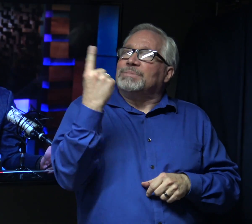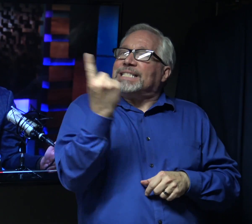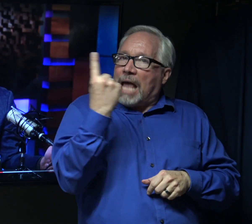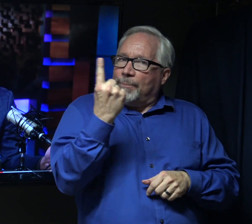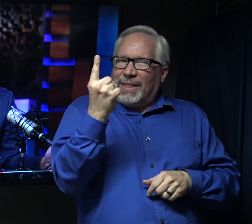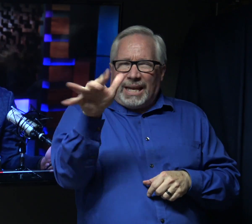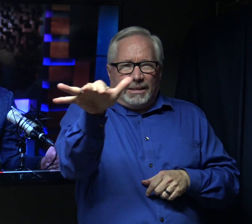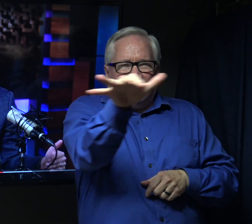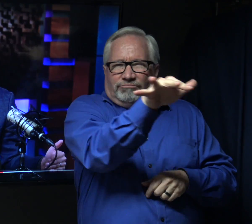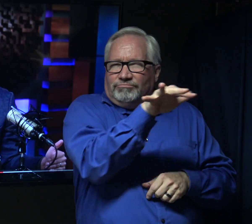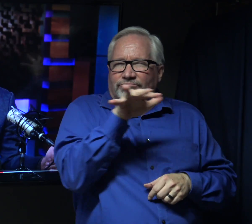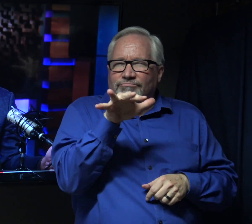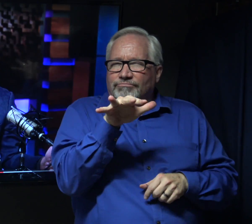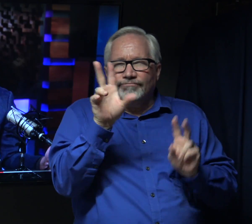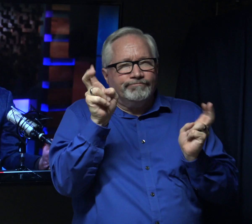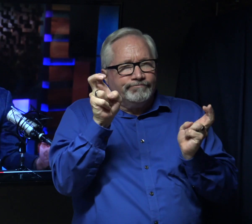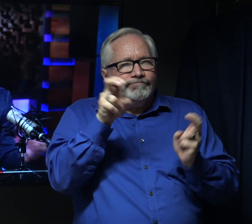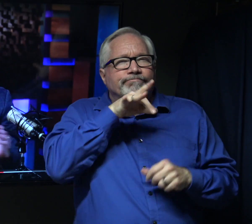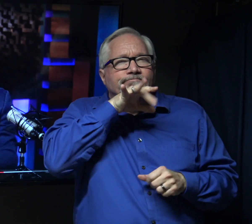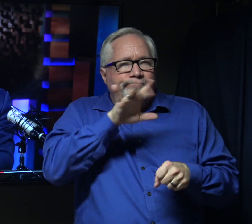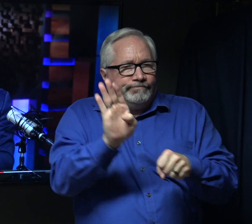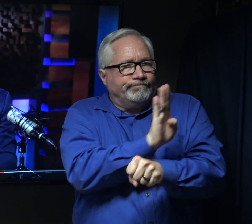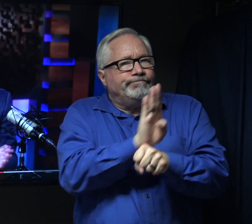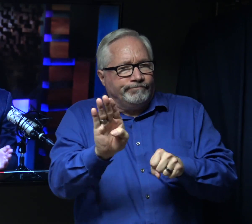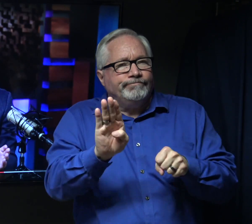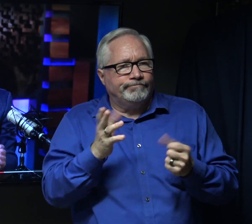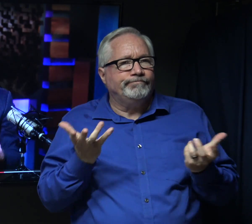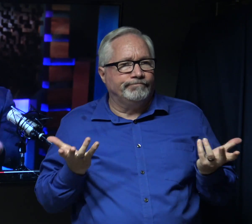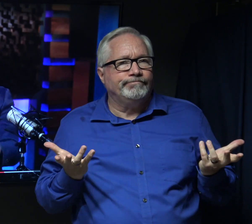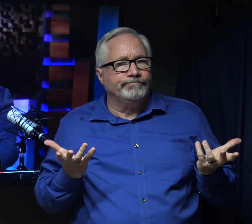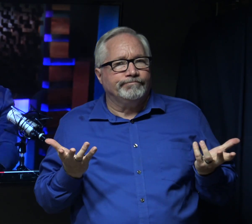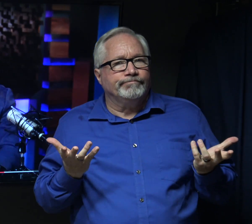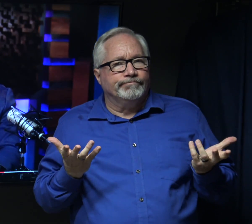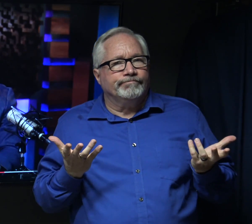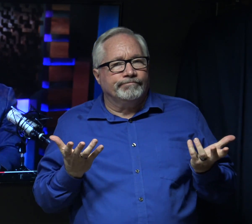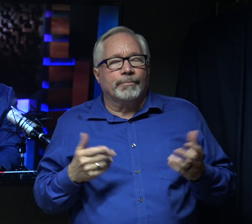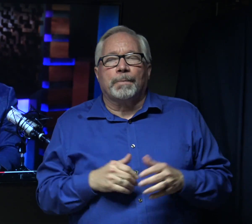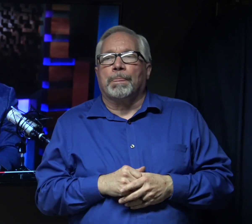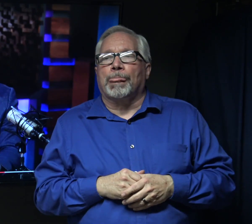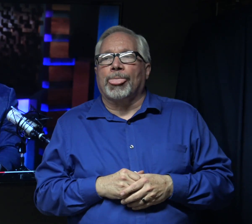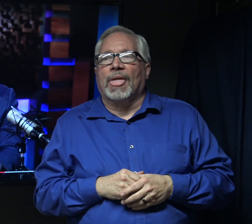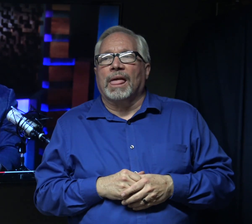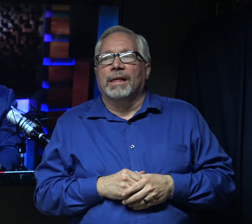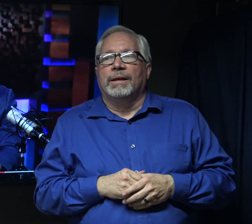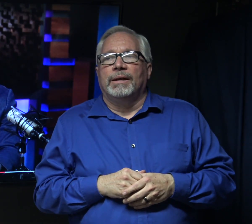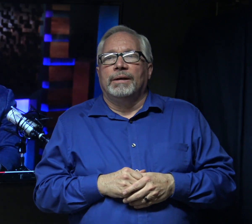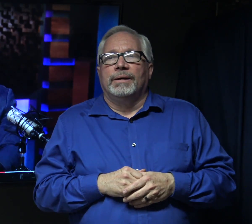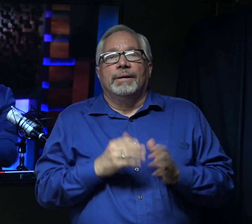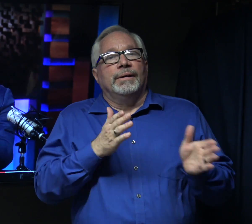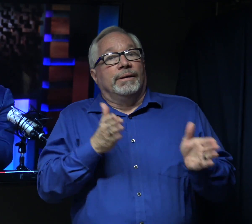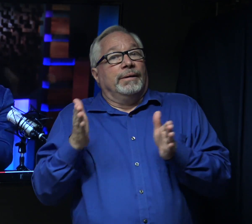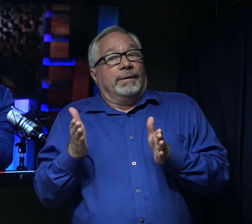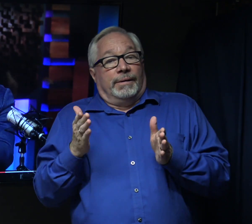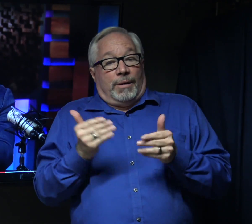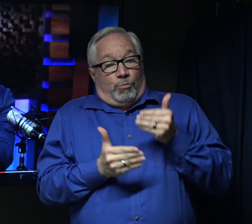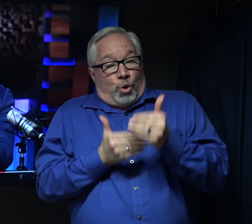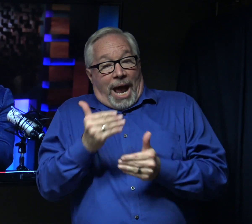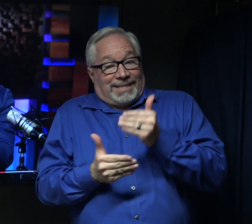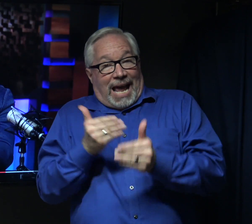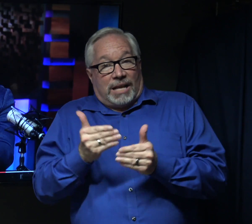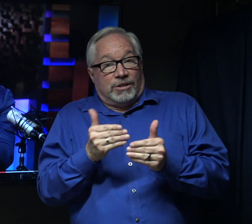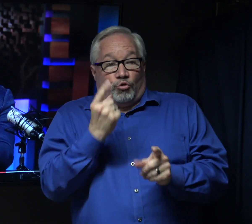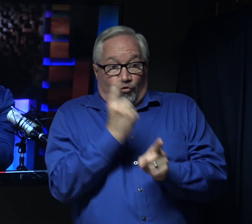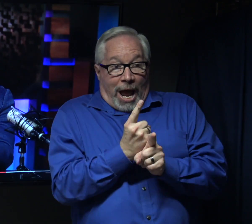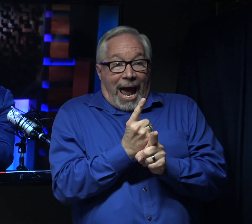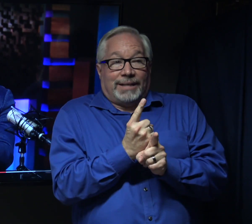something stinks in the city of Philadelphia. And of course, those votes will go on for a long time. And then there are the questions about the process itself. We have election